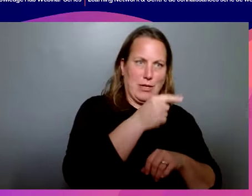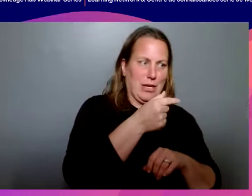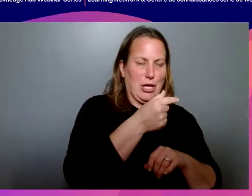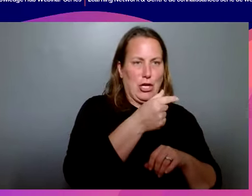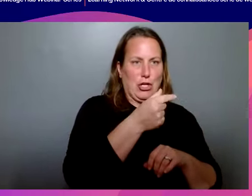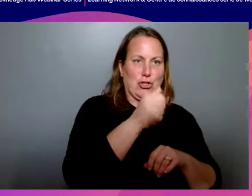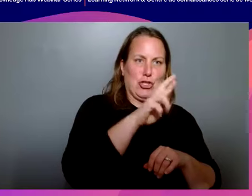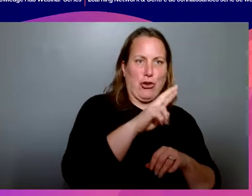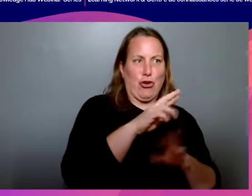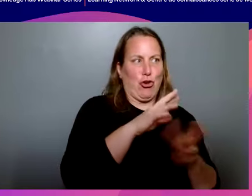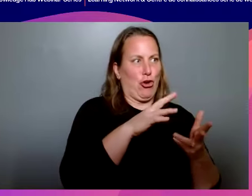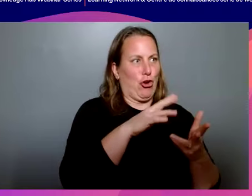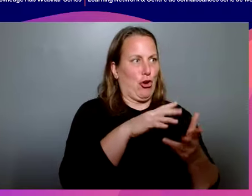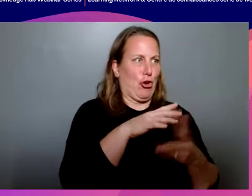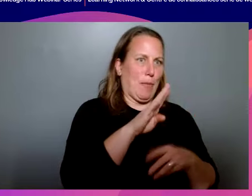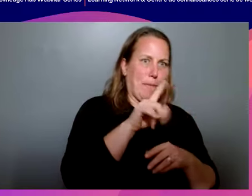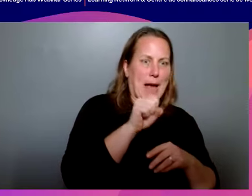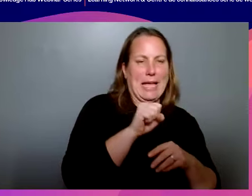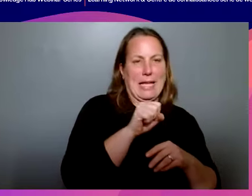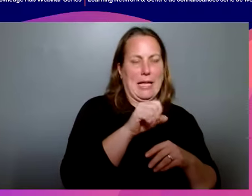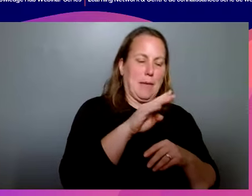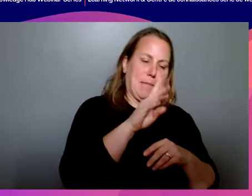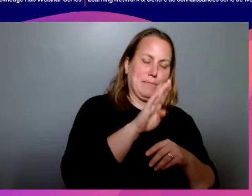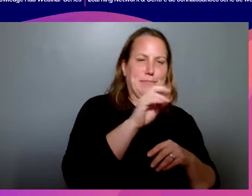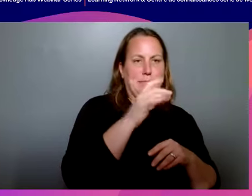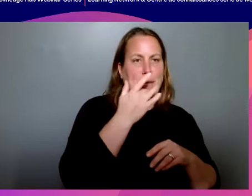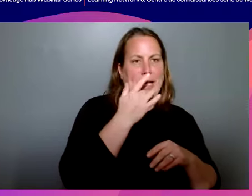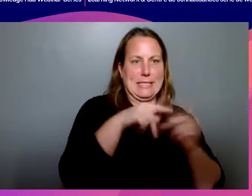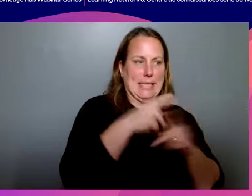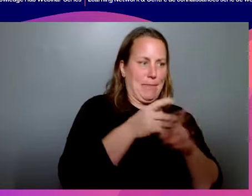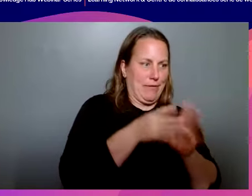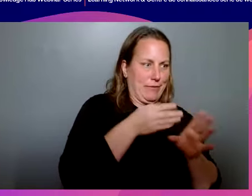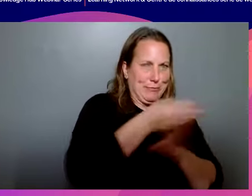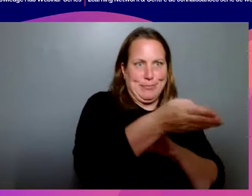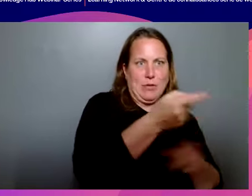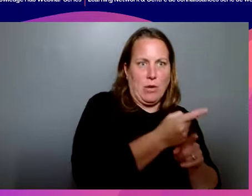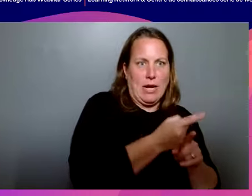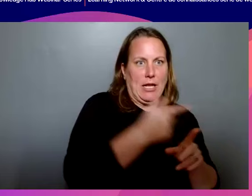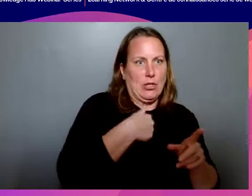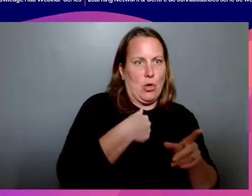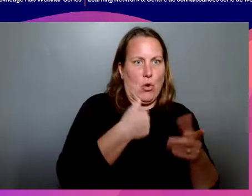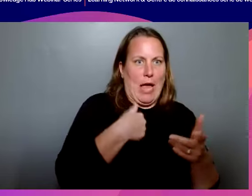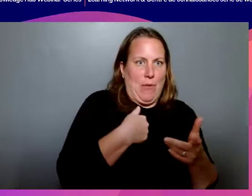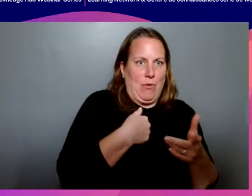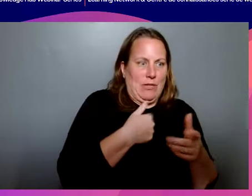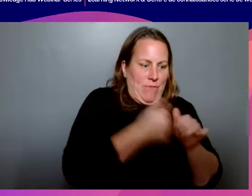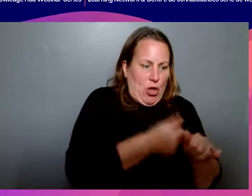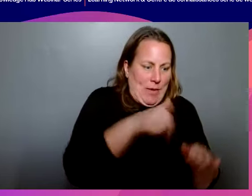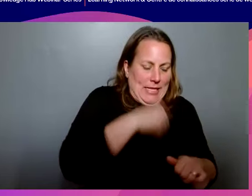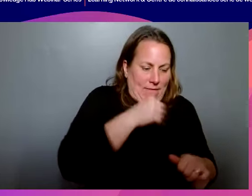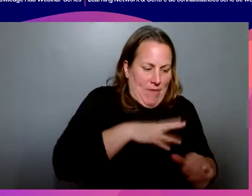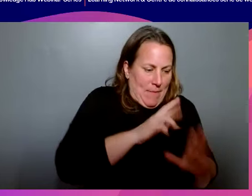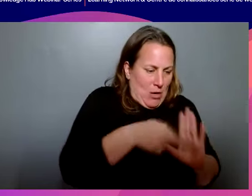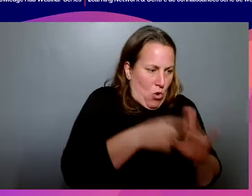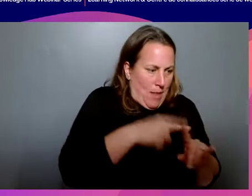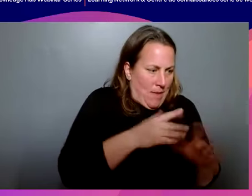fit the feminine role. And so I almost had a panic attack every time I shared pronouns because I wasn't sure,